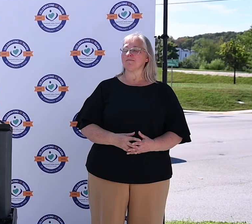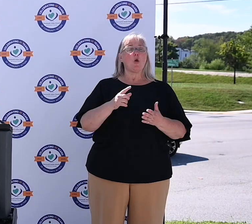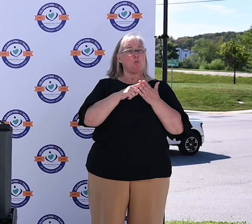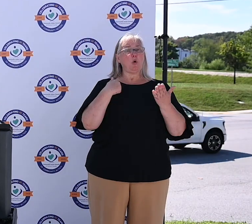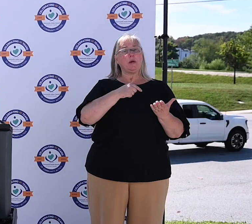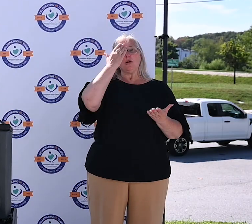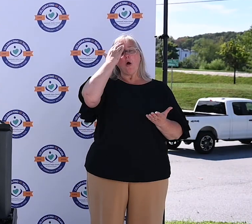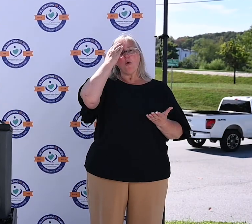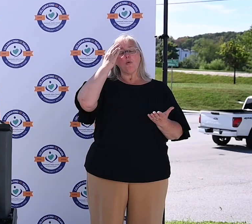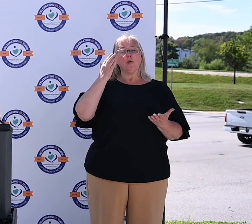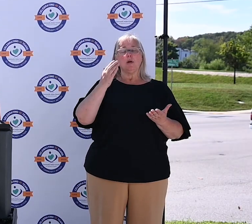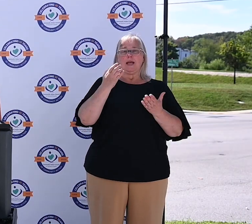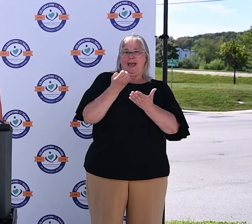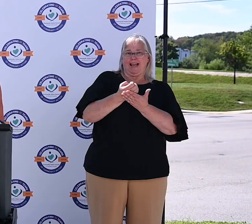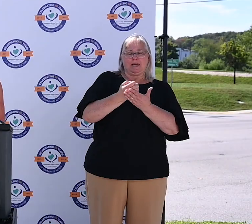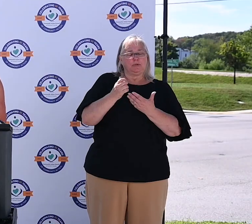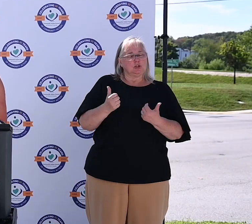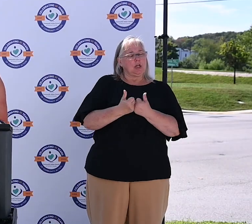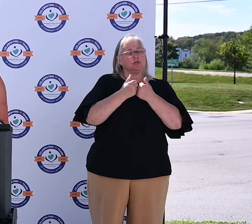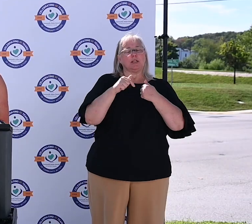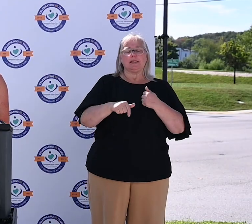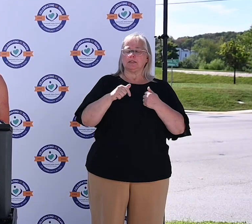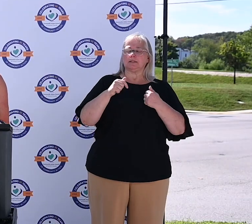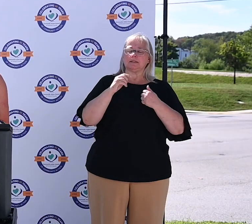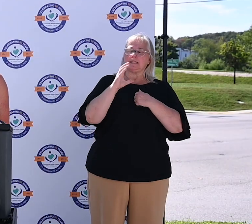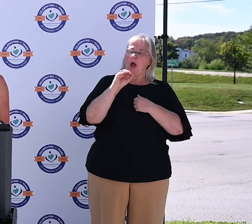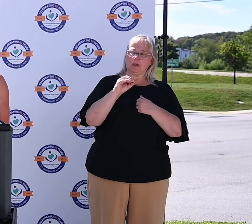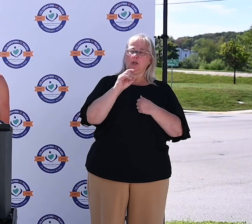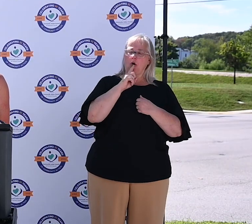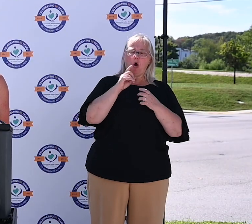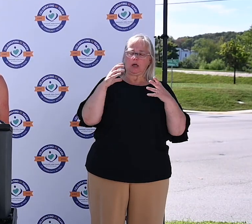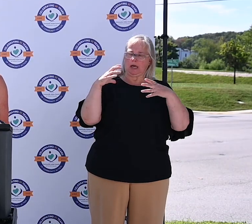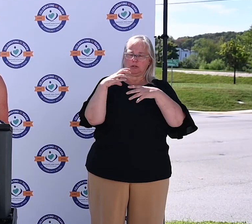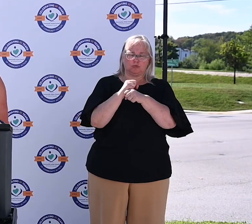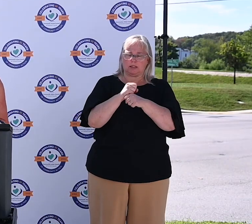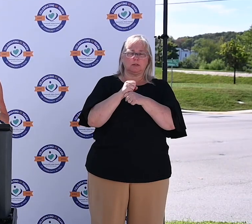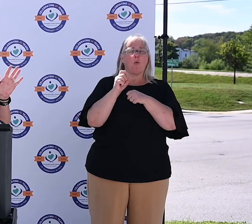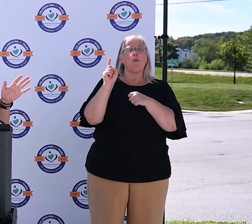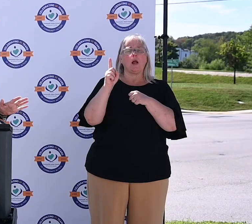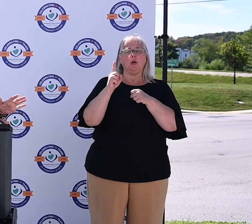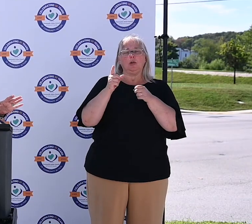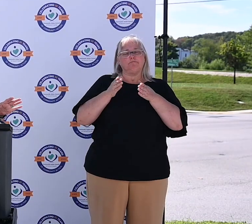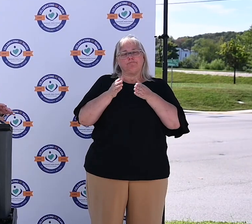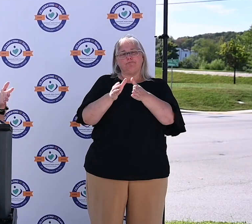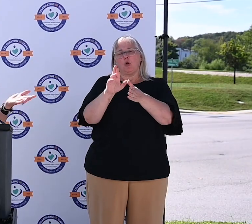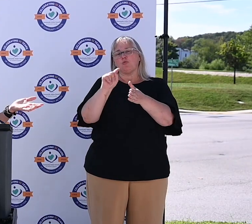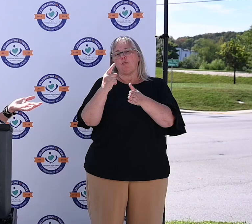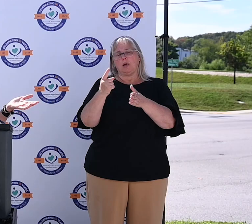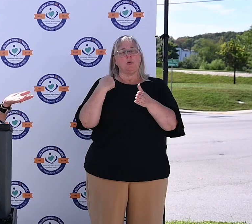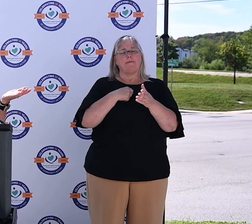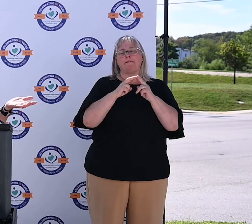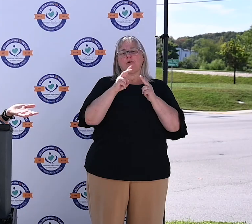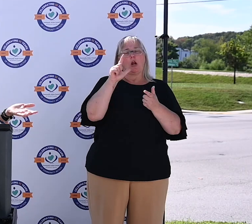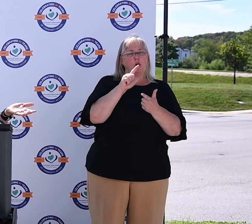What we know is that the economic challenges in this county are very much concentrated along the Route 1 corridor. We have a very low poverty rate in our